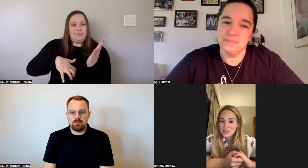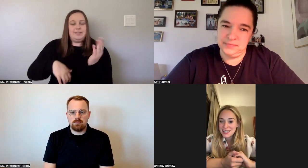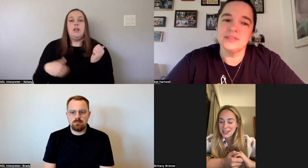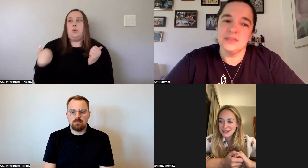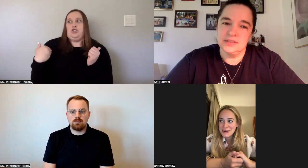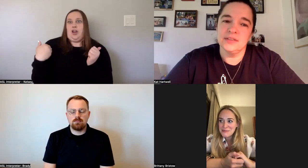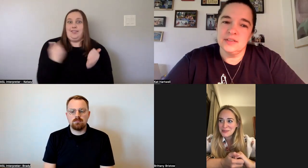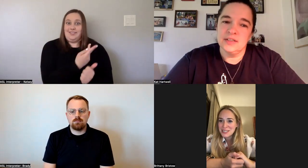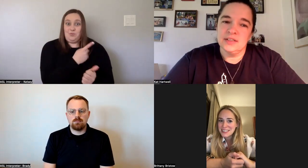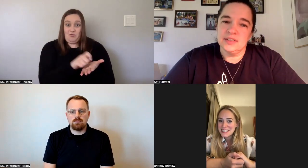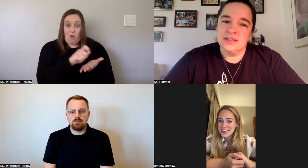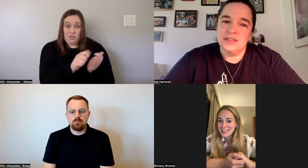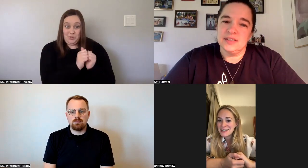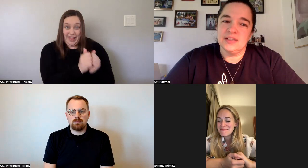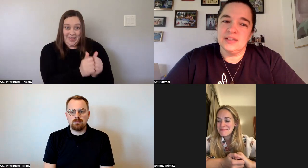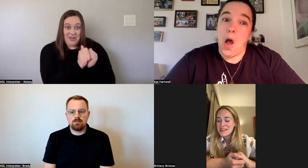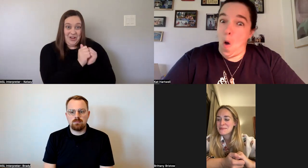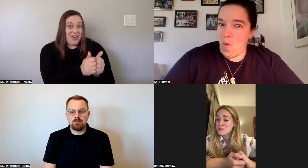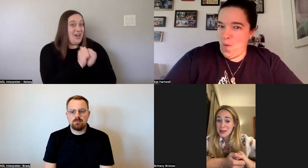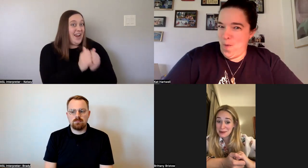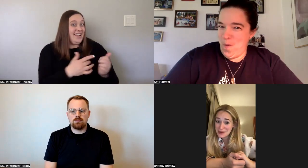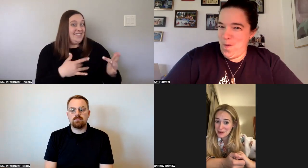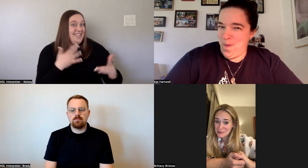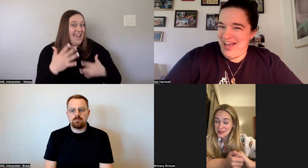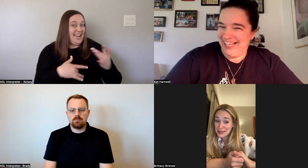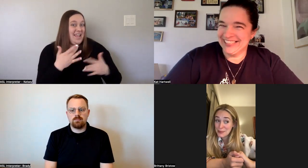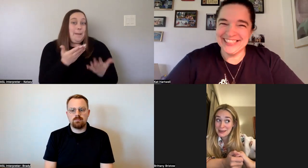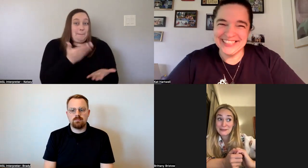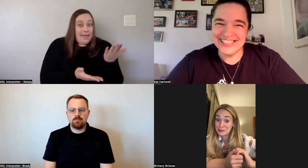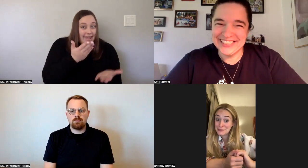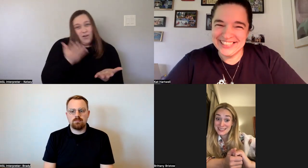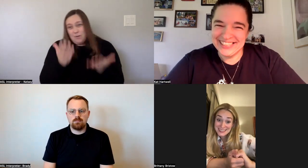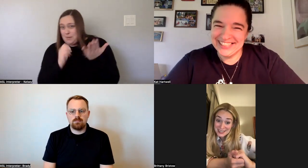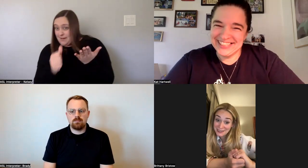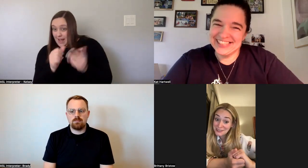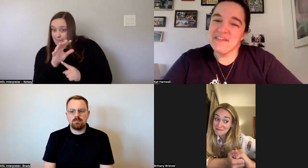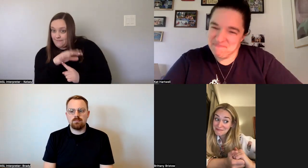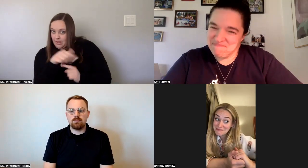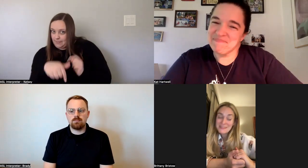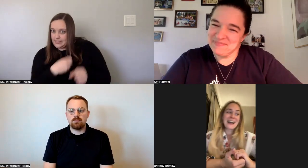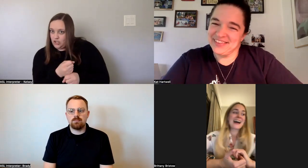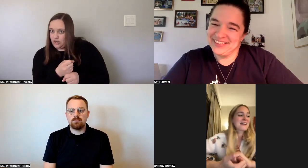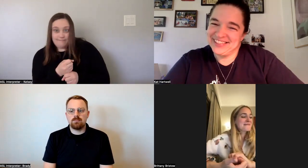wrote one together, which is exciting, which may or may not be being filmed this year.